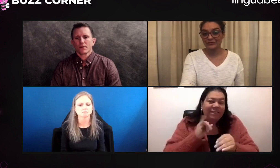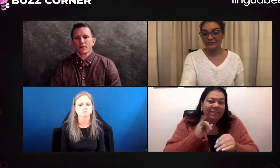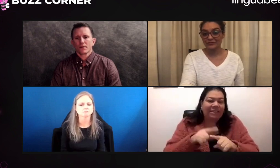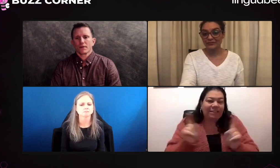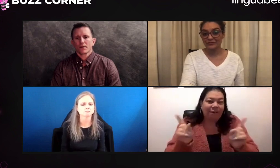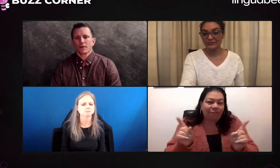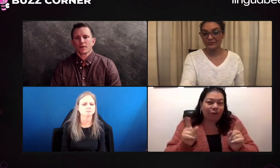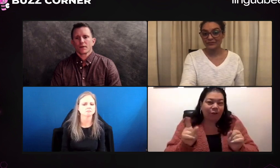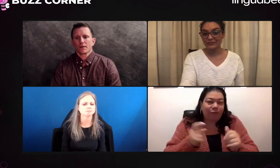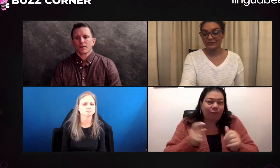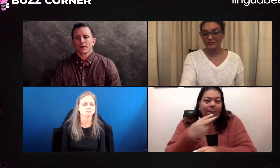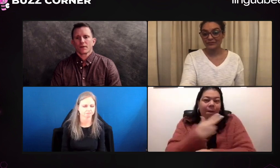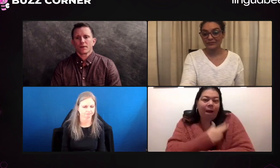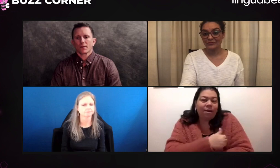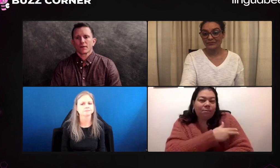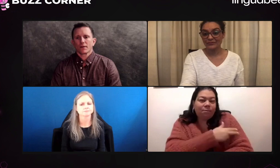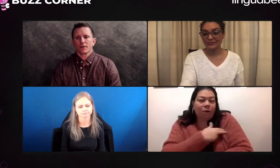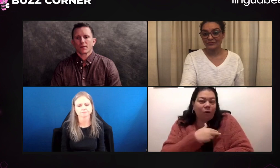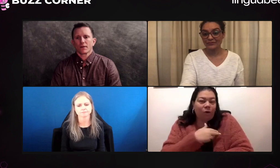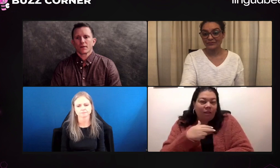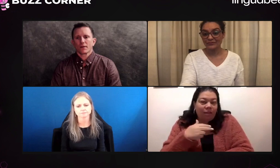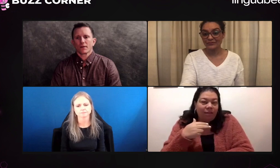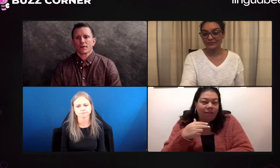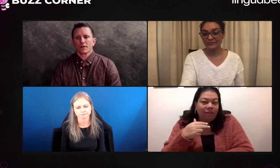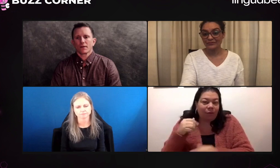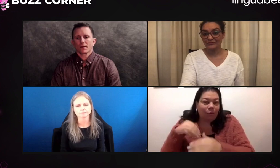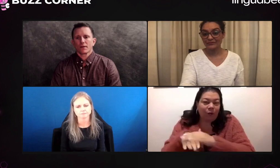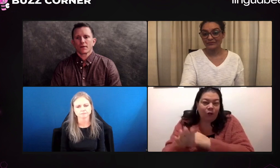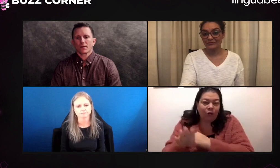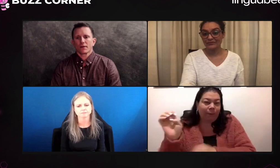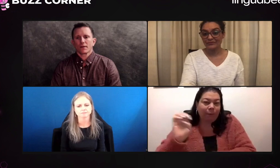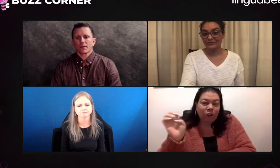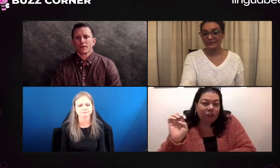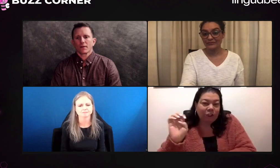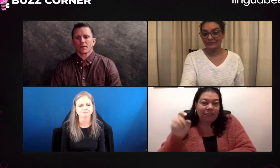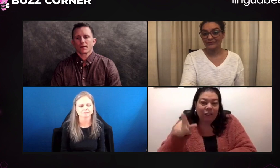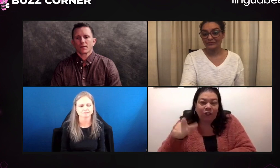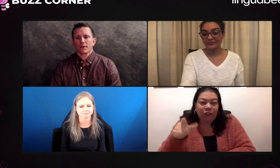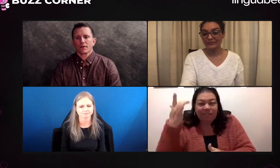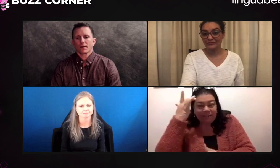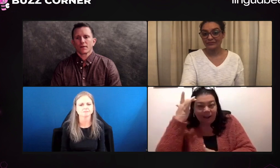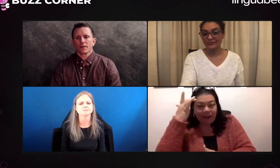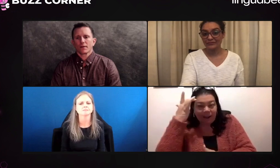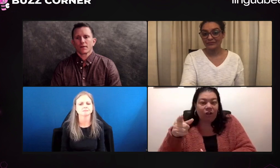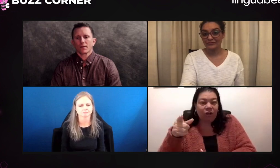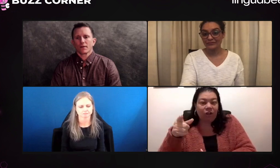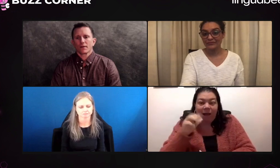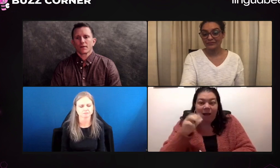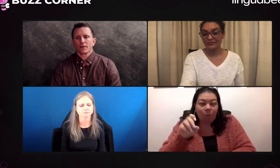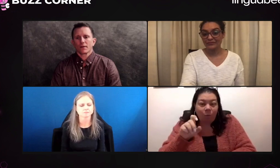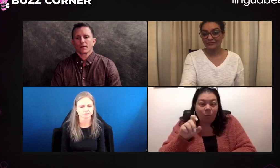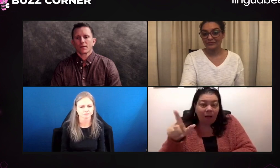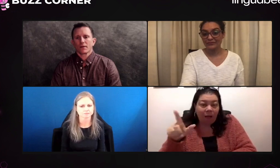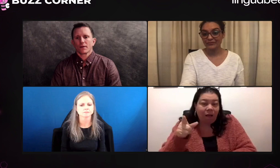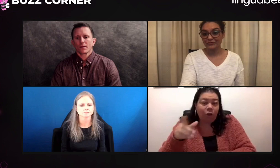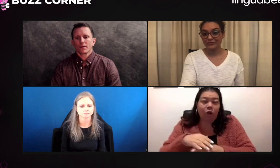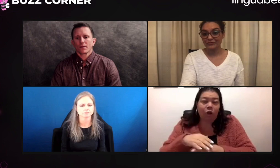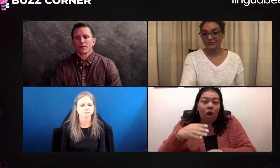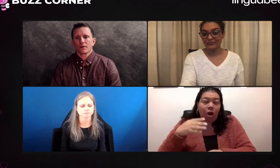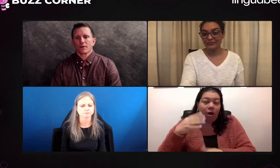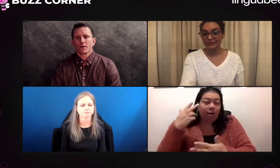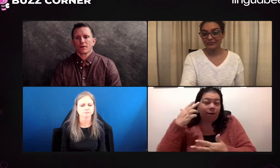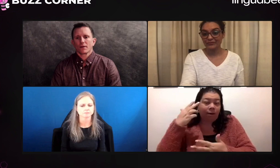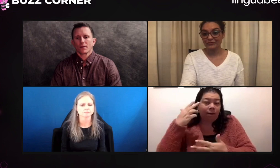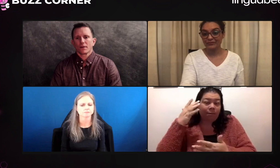understanding. And a doctor's office is different because when you're going into the hospital or emergency